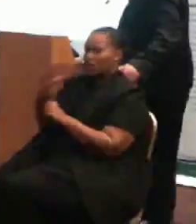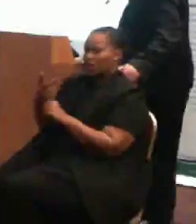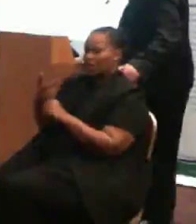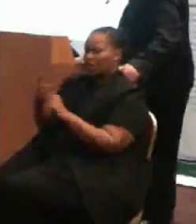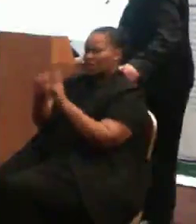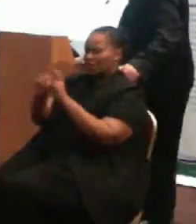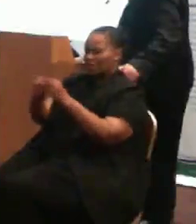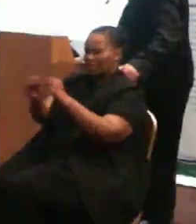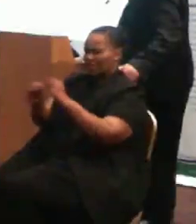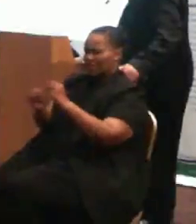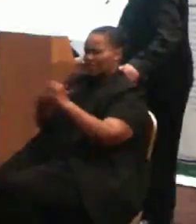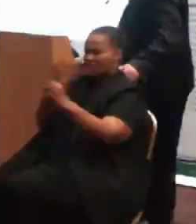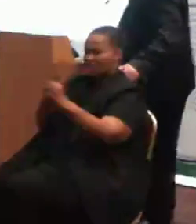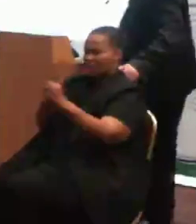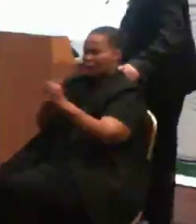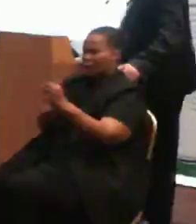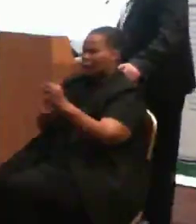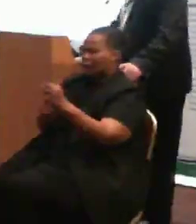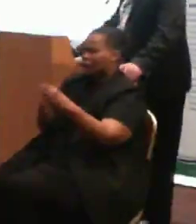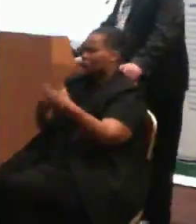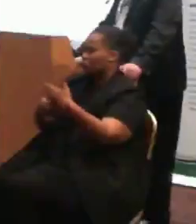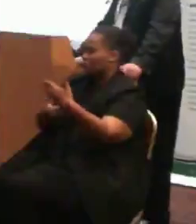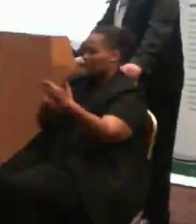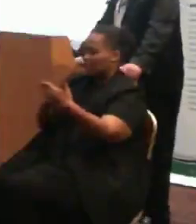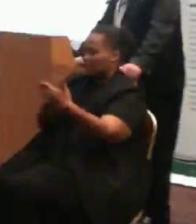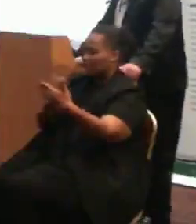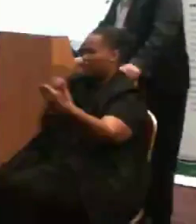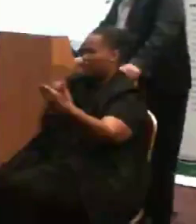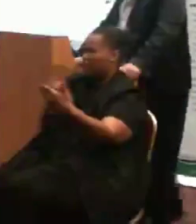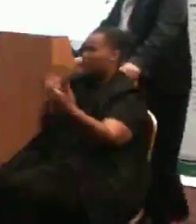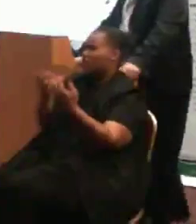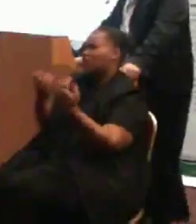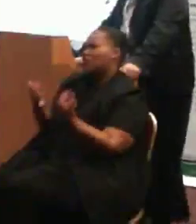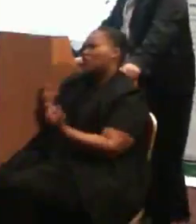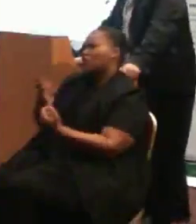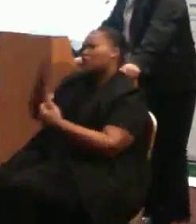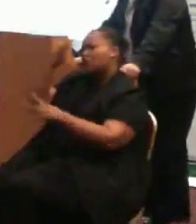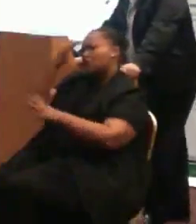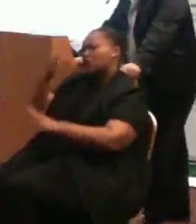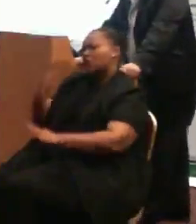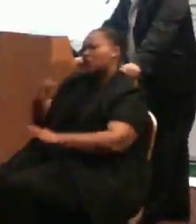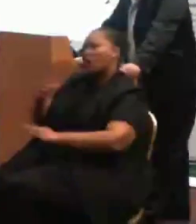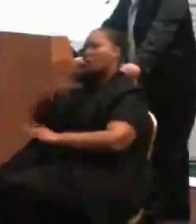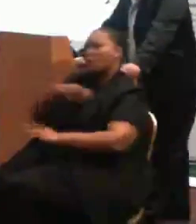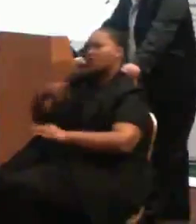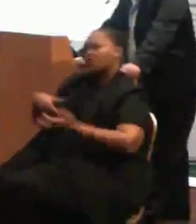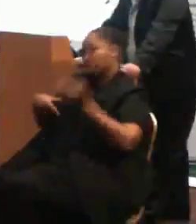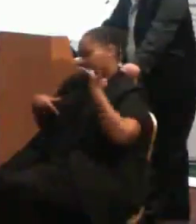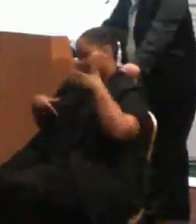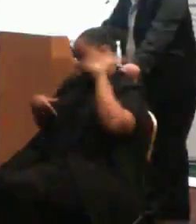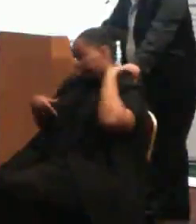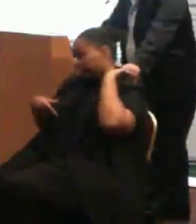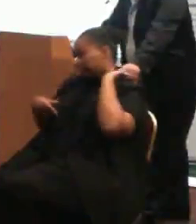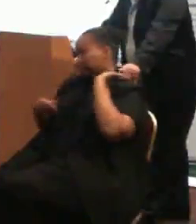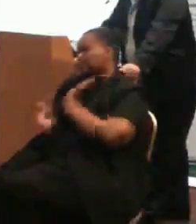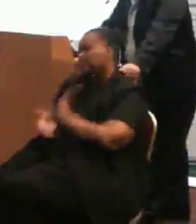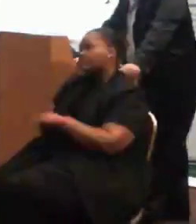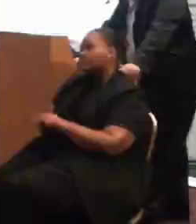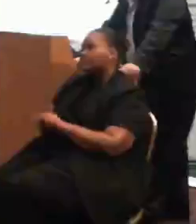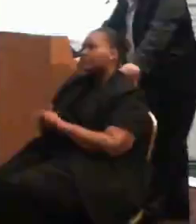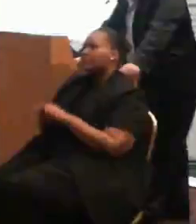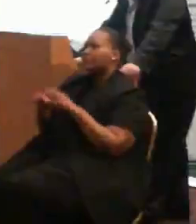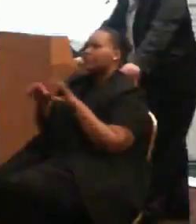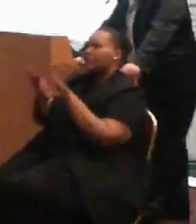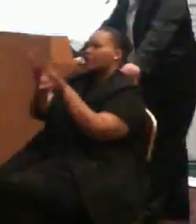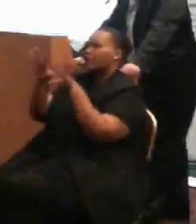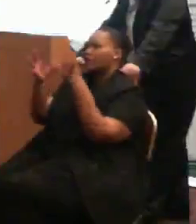Eskom and in these applications. So now you're deciding to help with the president. The World